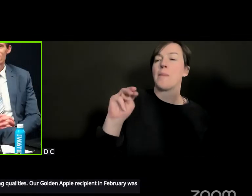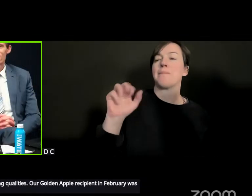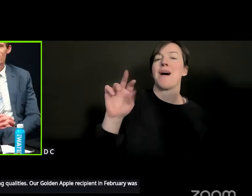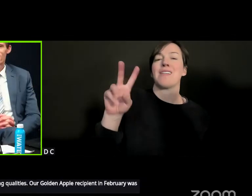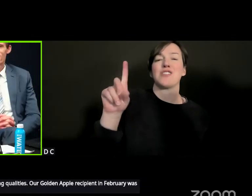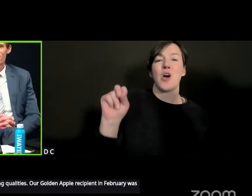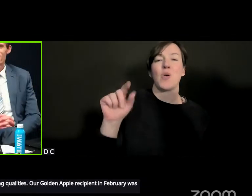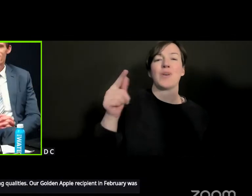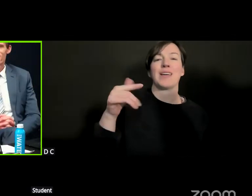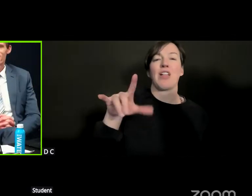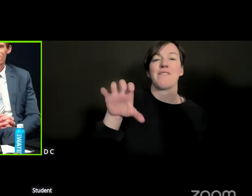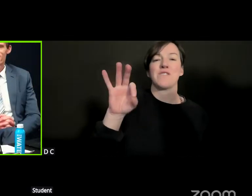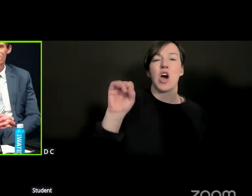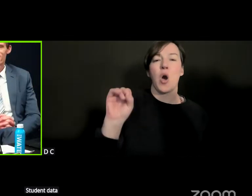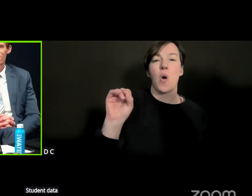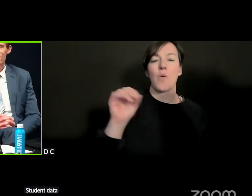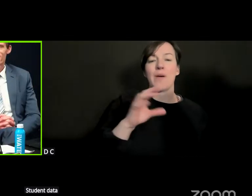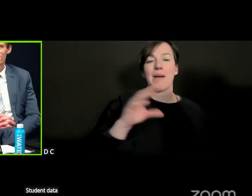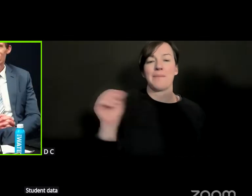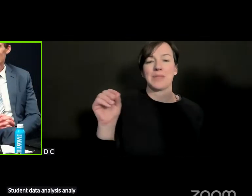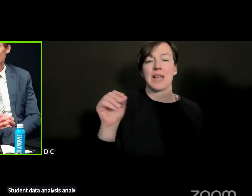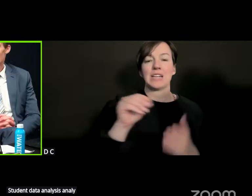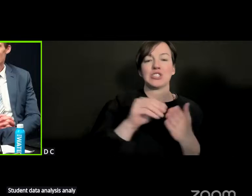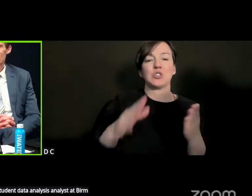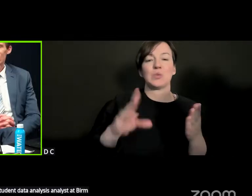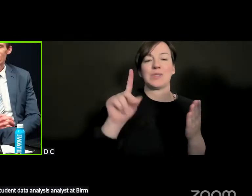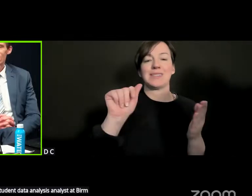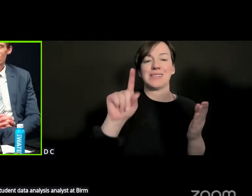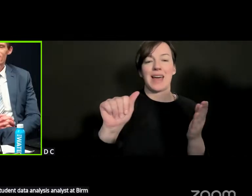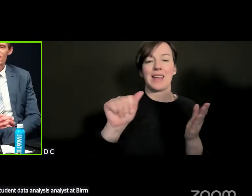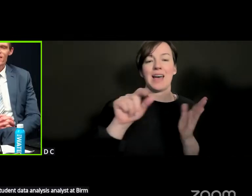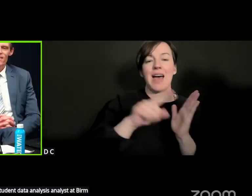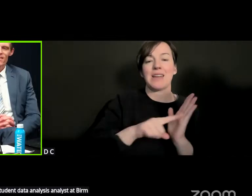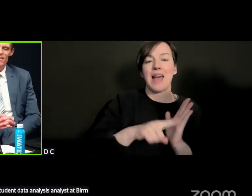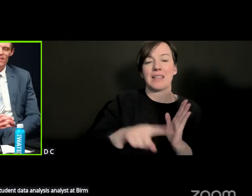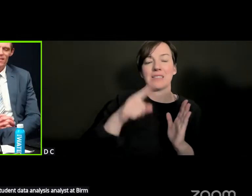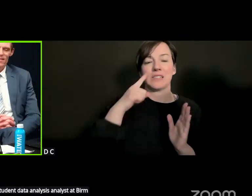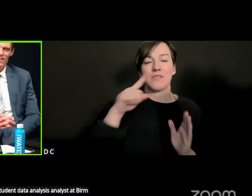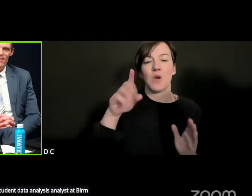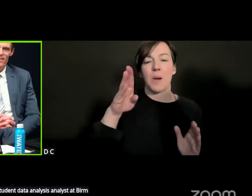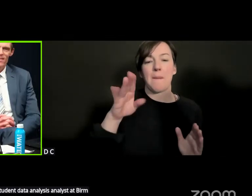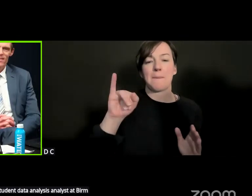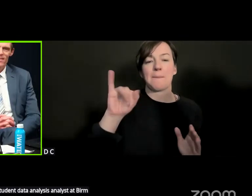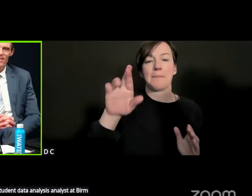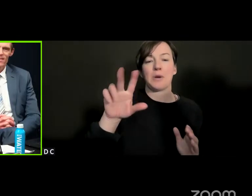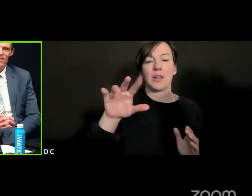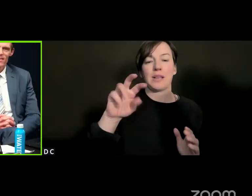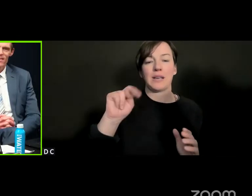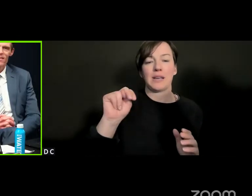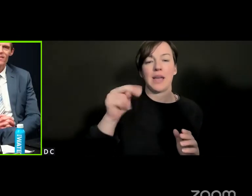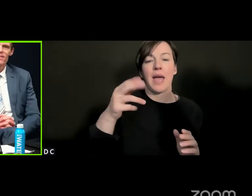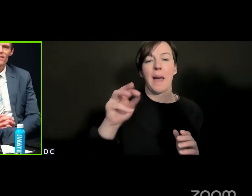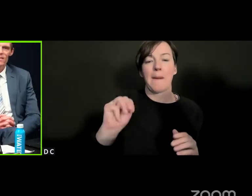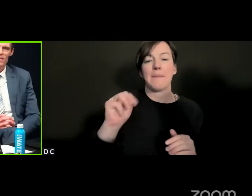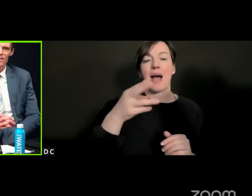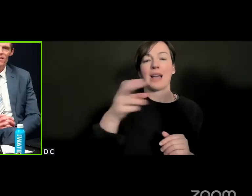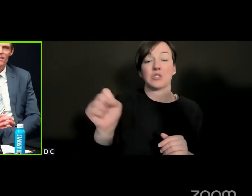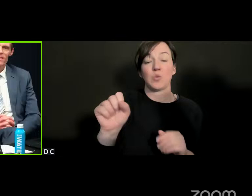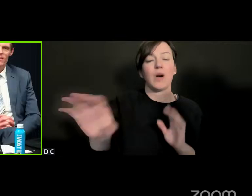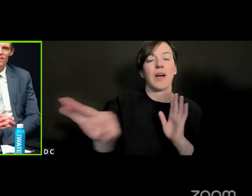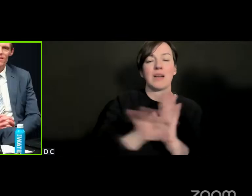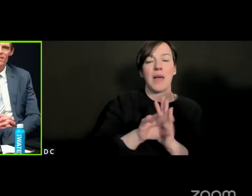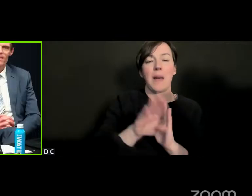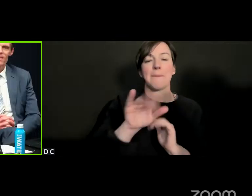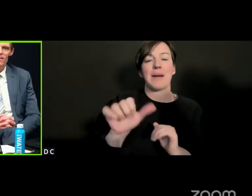data analyst at Burlingame High School. Armando has been with the district for 11 years, and he was nominated by several